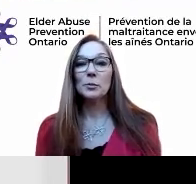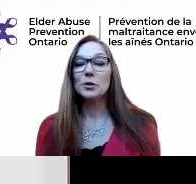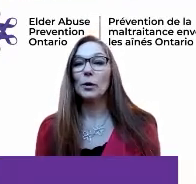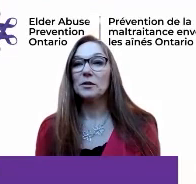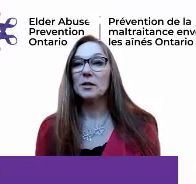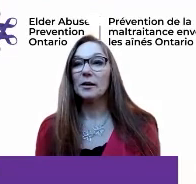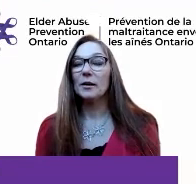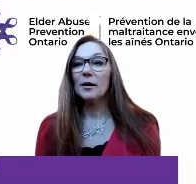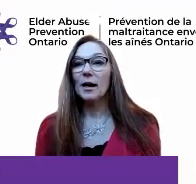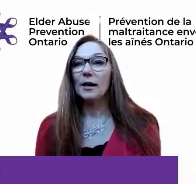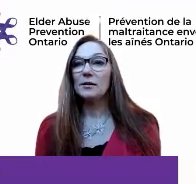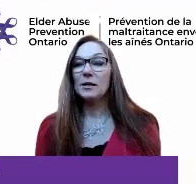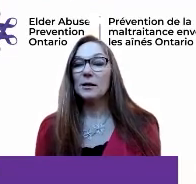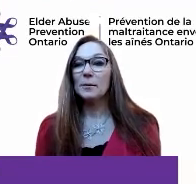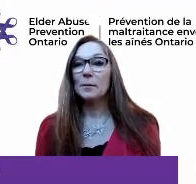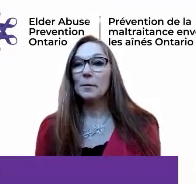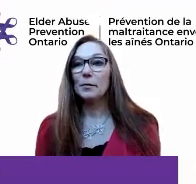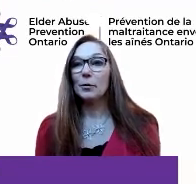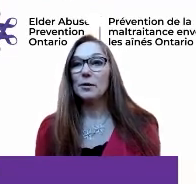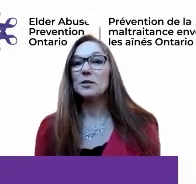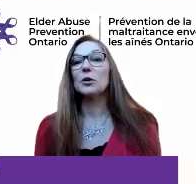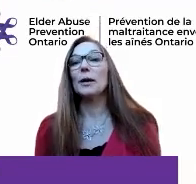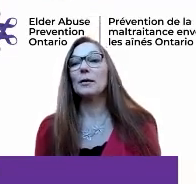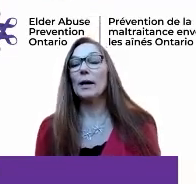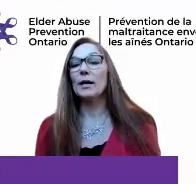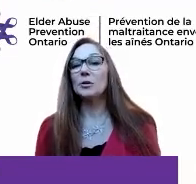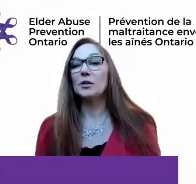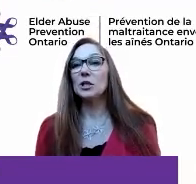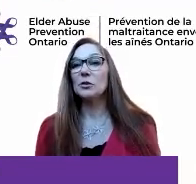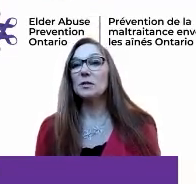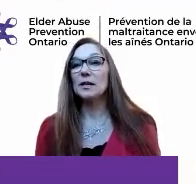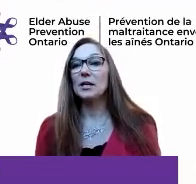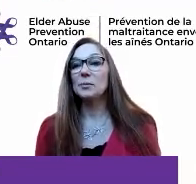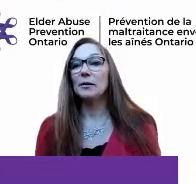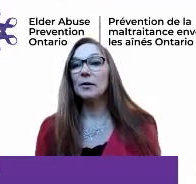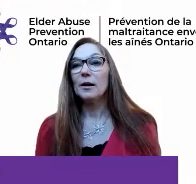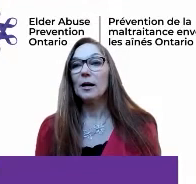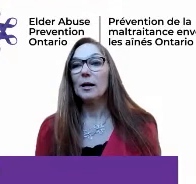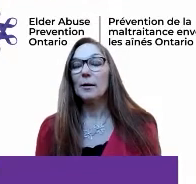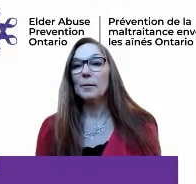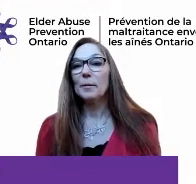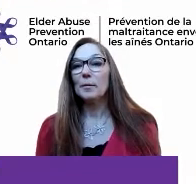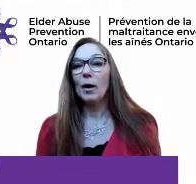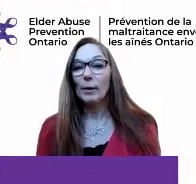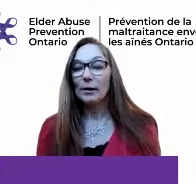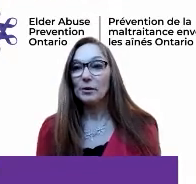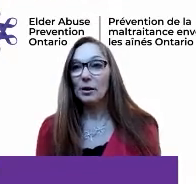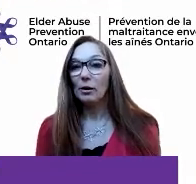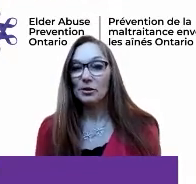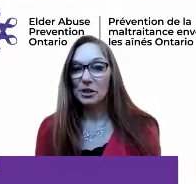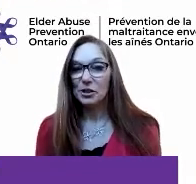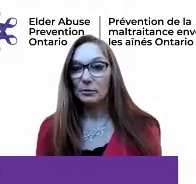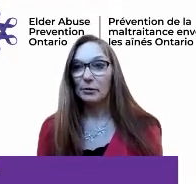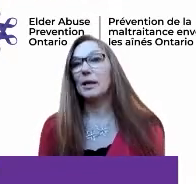World Elder Abuse Awareness Day. And, you know, this is a great way to continue this engagement around